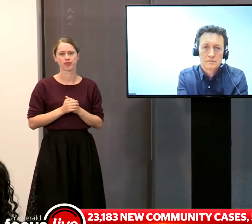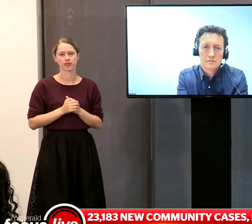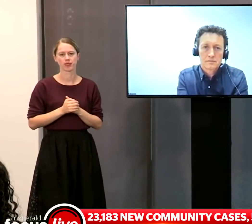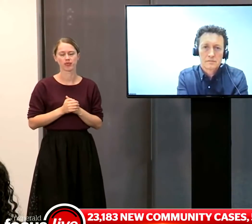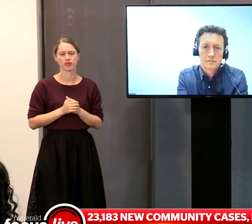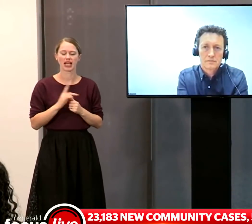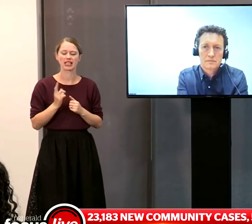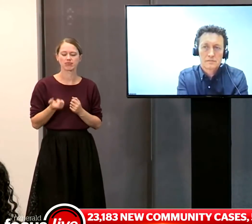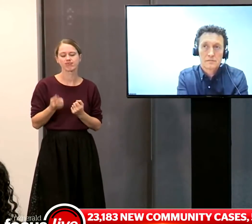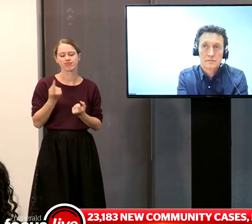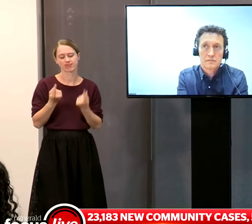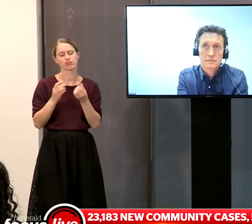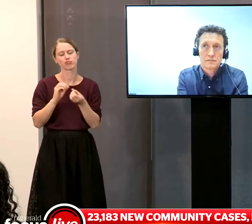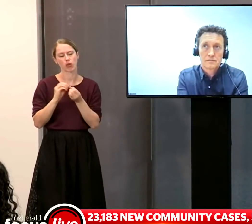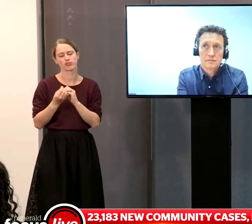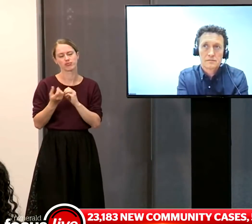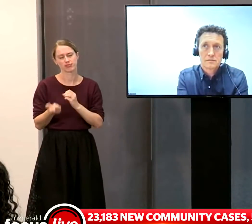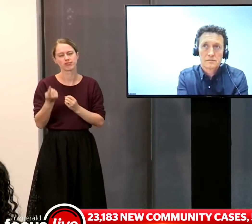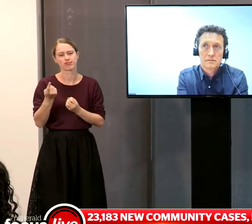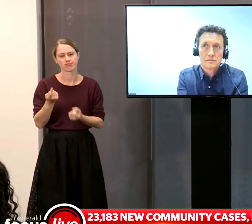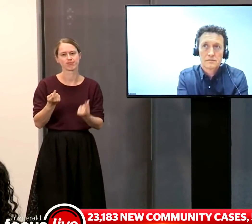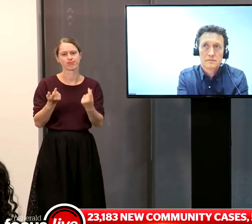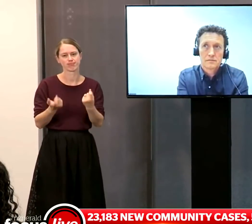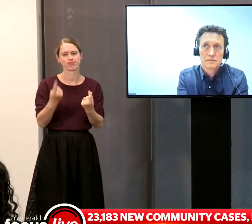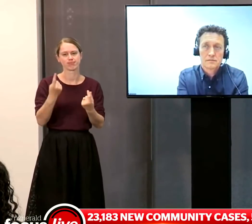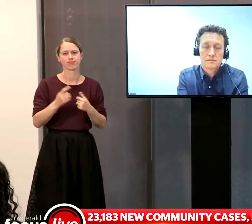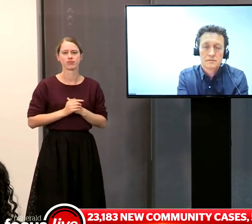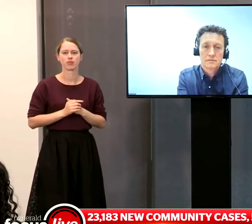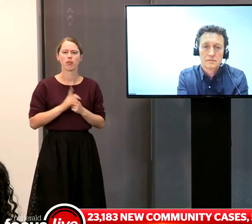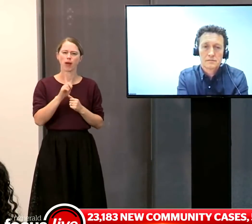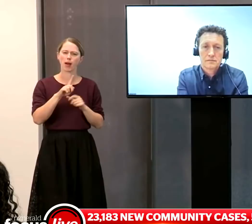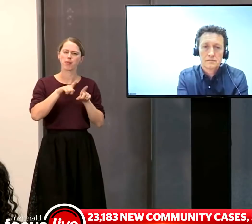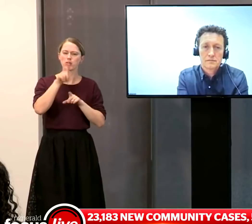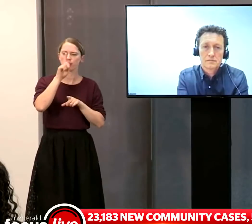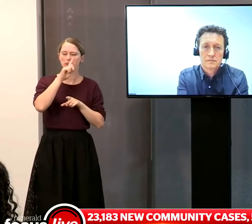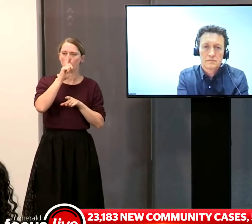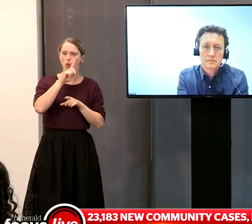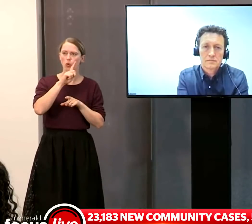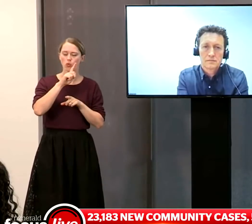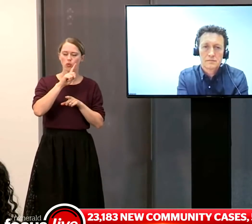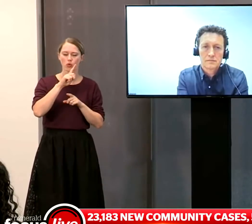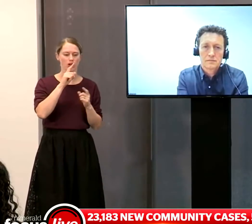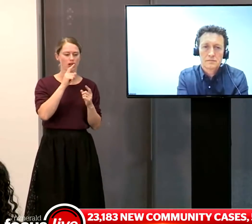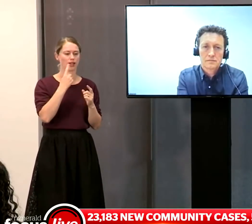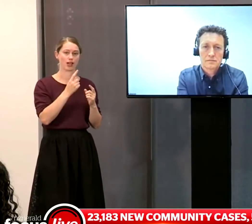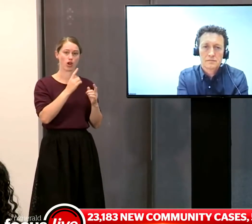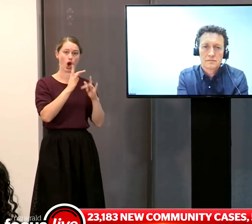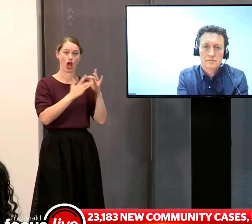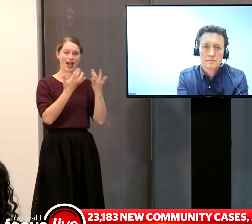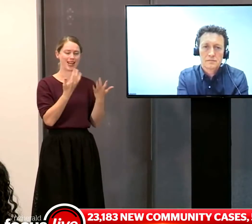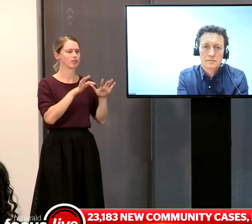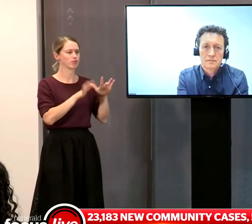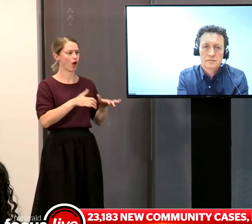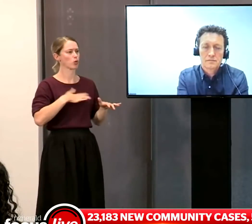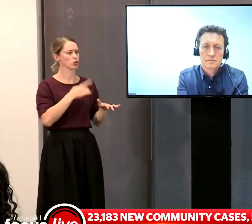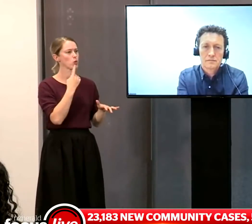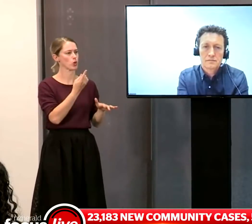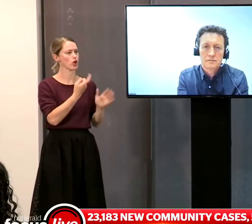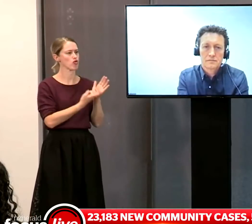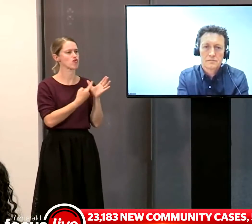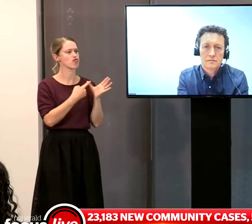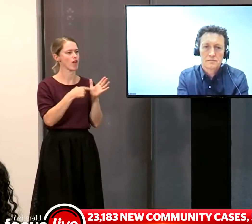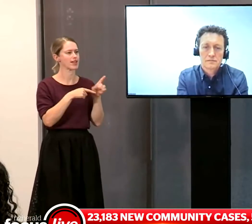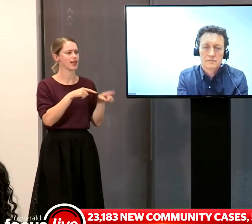It is intermittent, and I think for most people they're getting both able to order ahead now and pick up